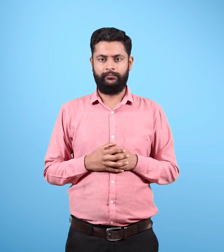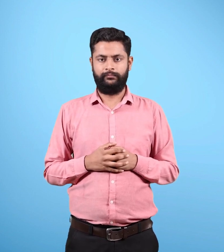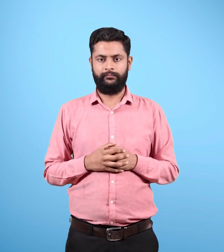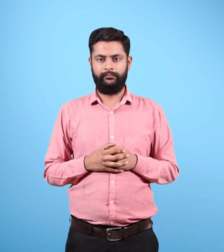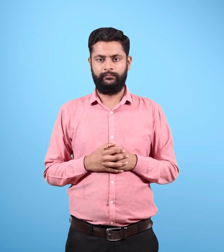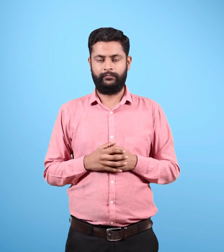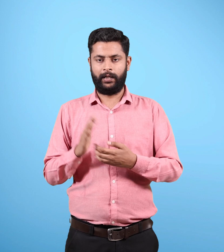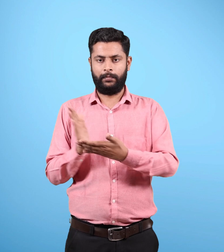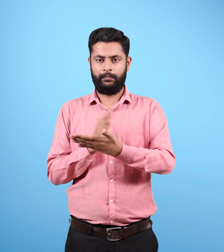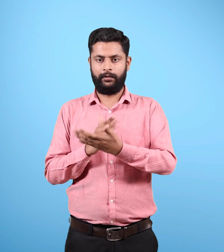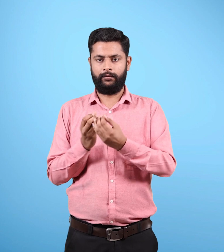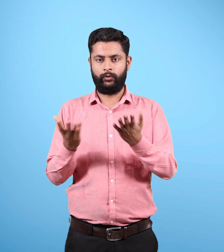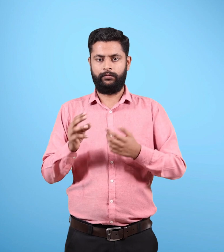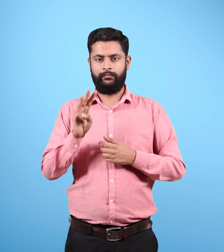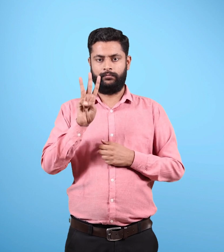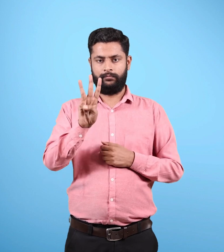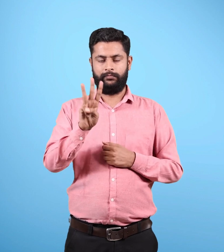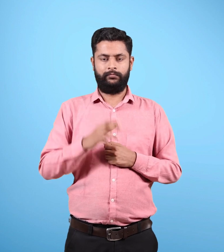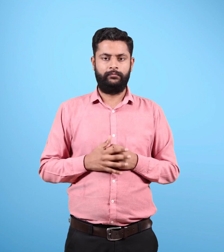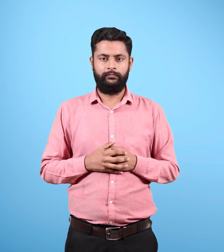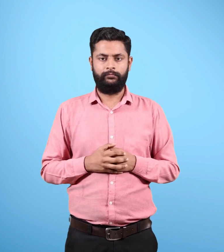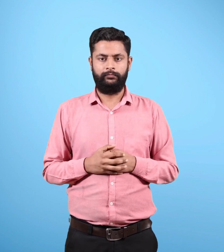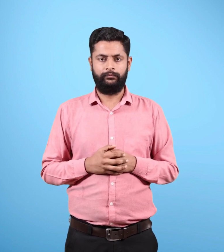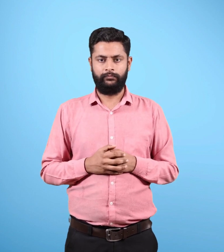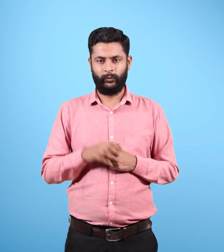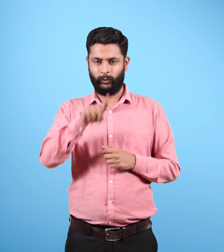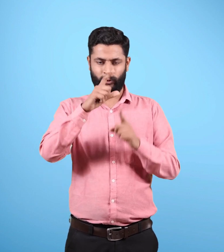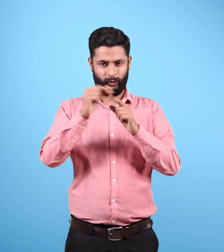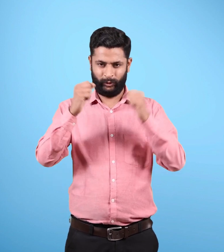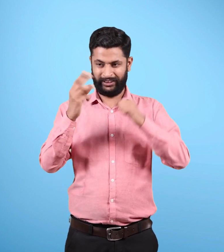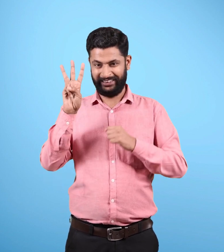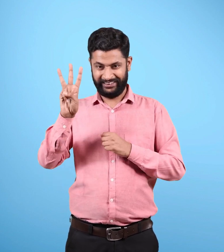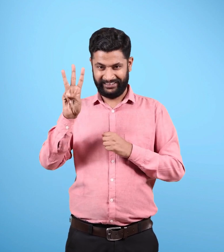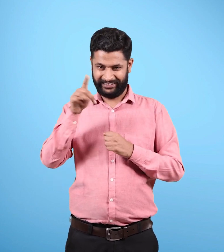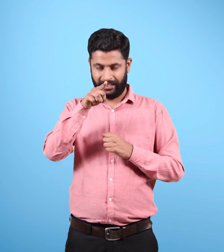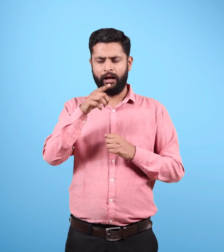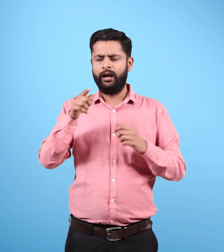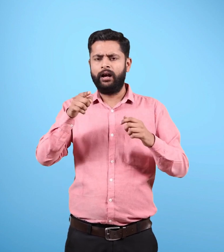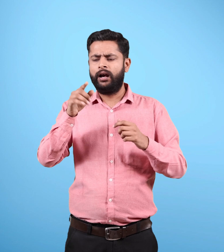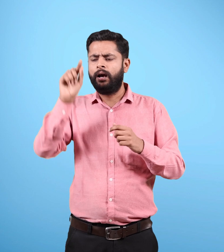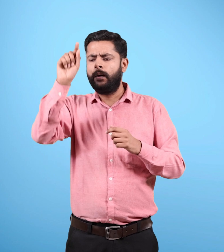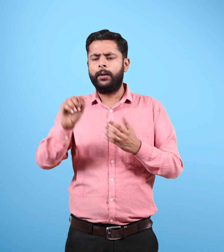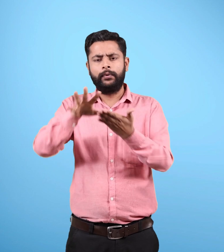bullock cart. Page 3. What do we conclude from Activity